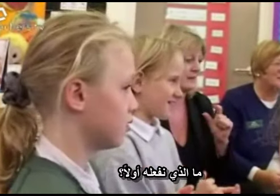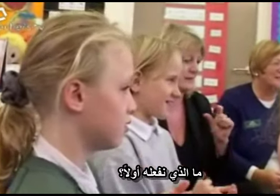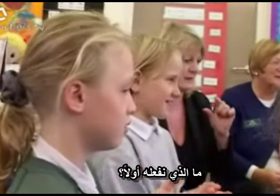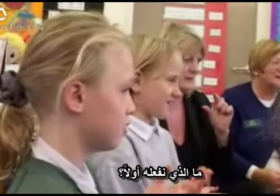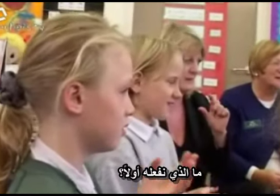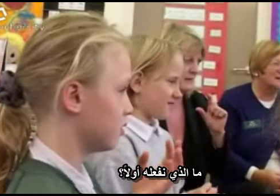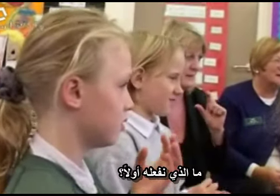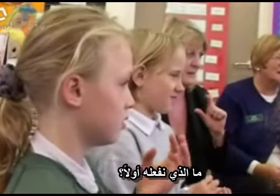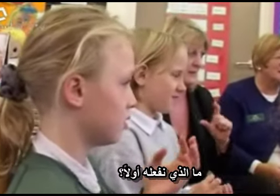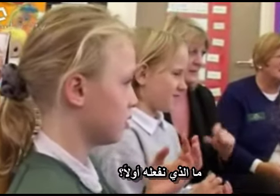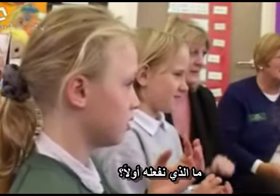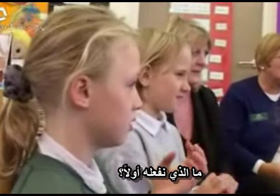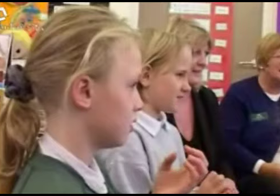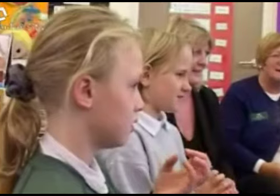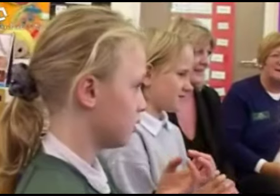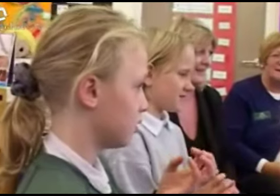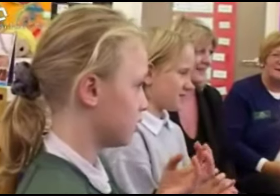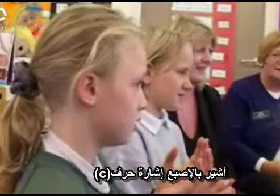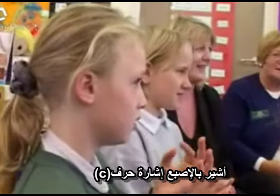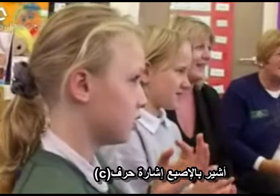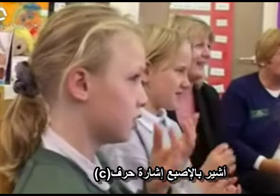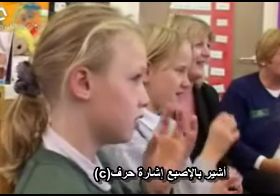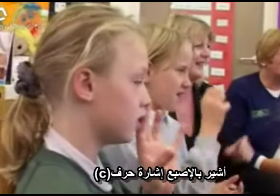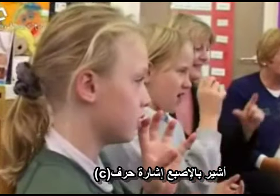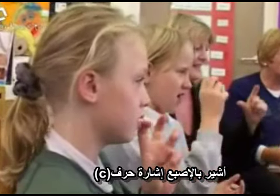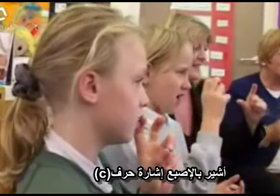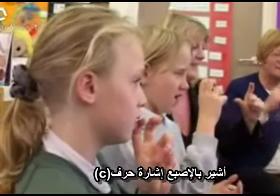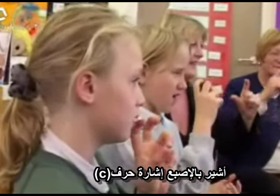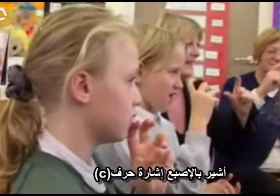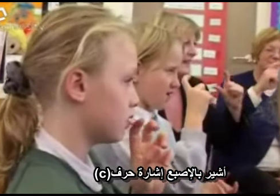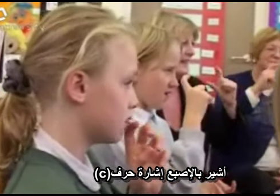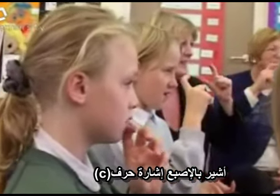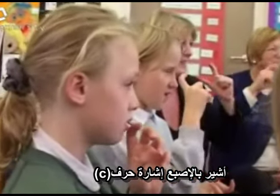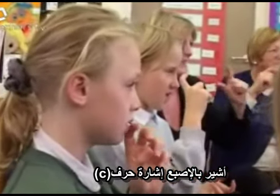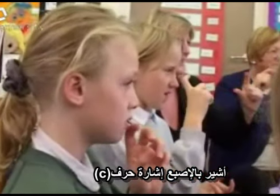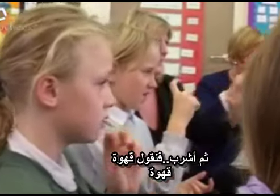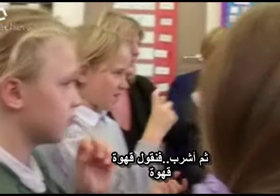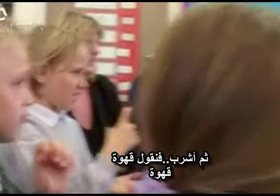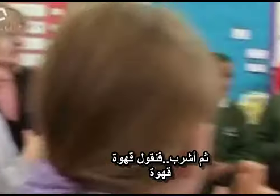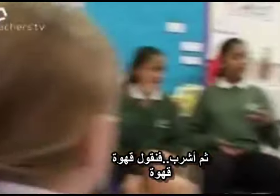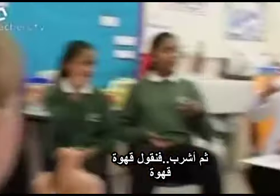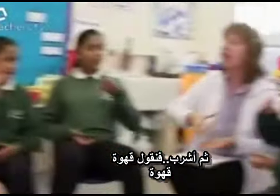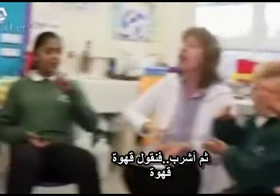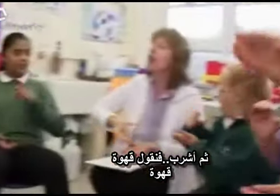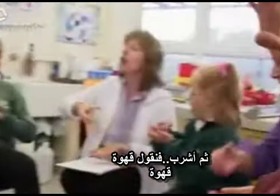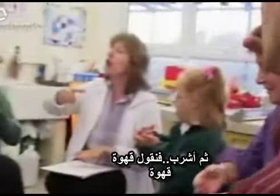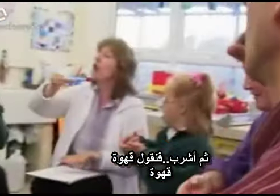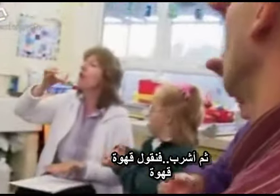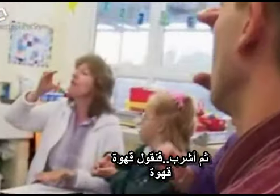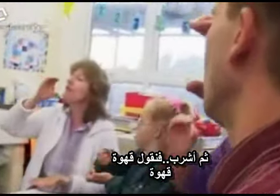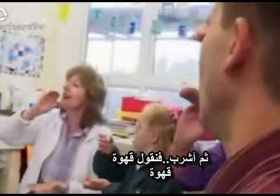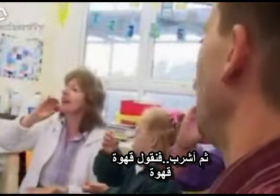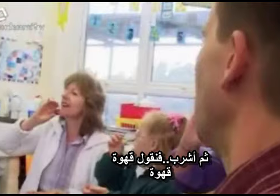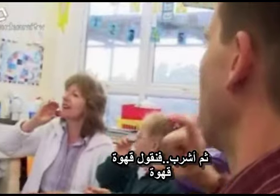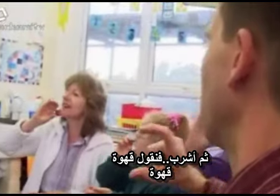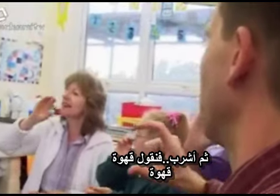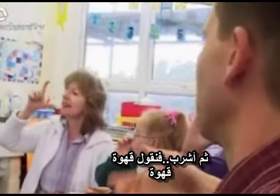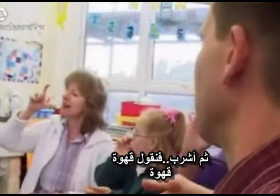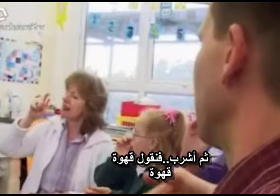do first? We finger spell the C and then drink. So Coffee.